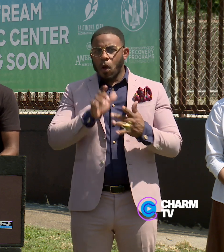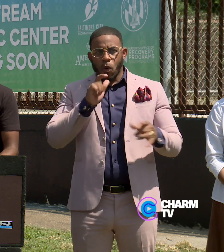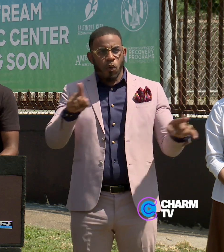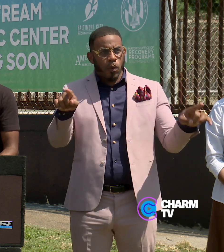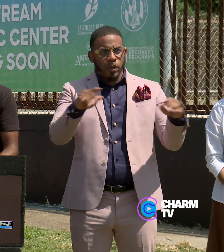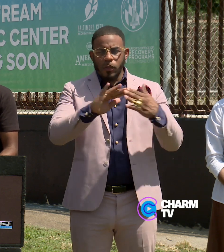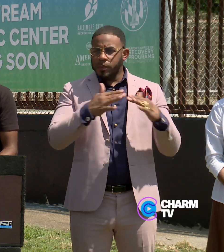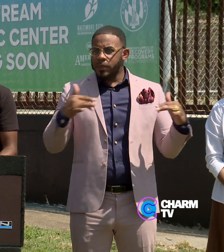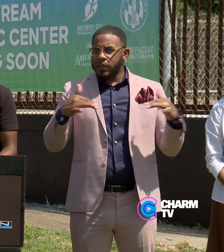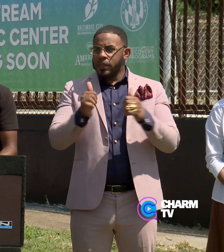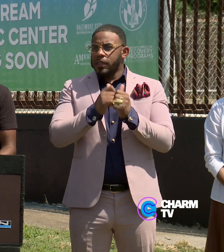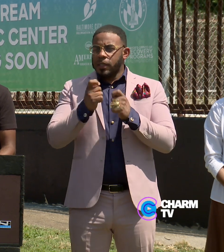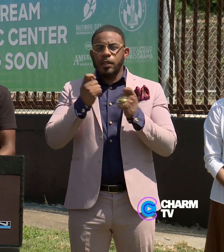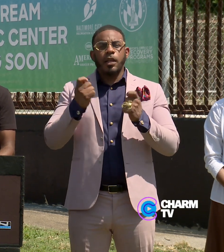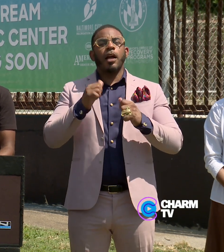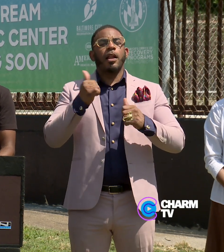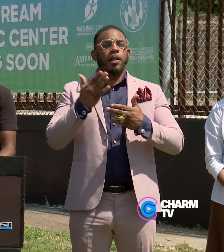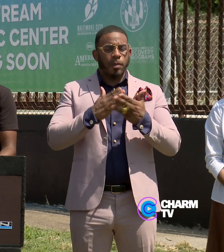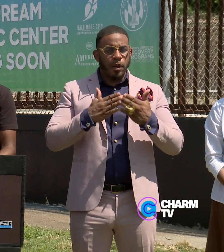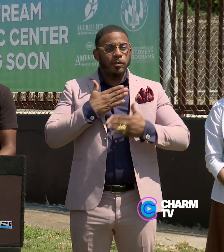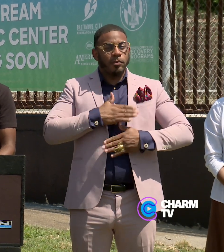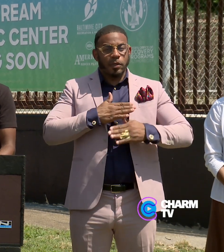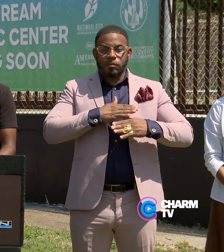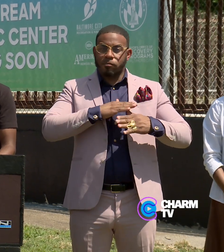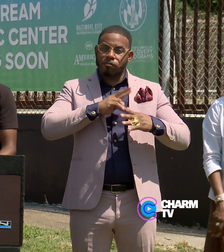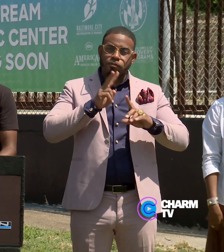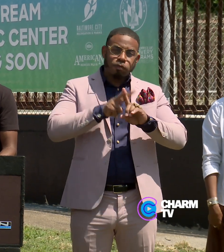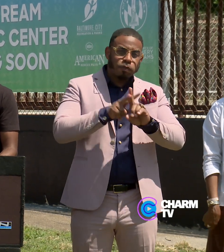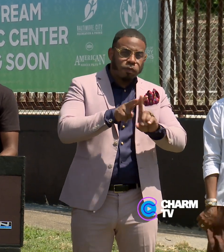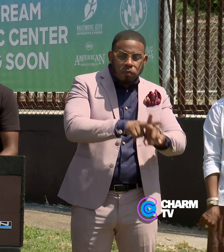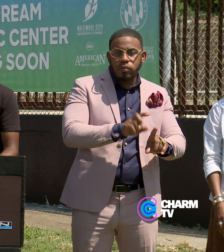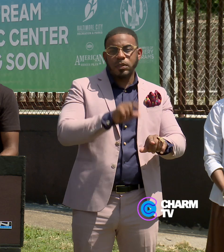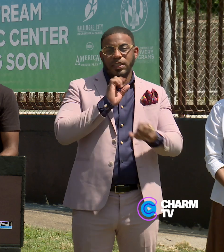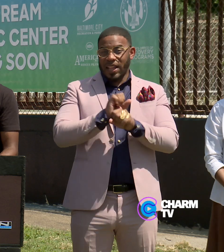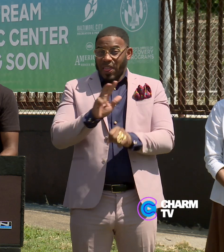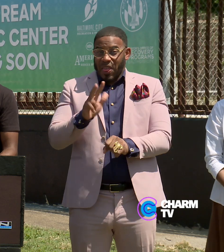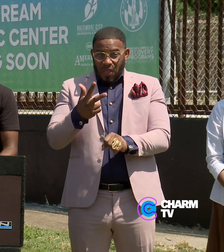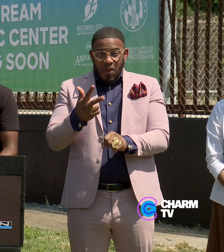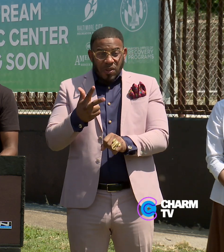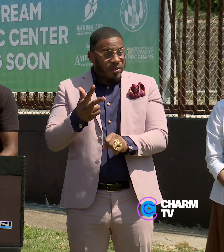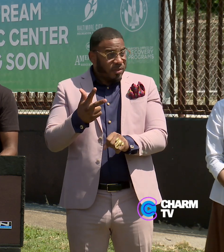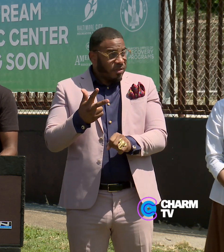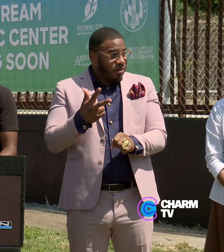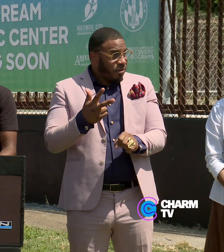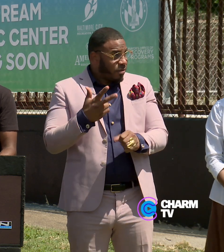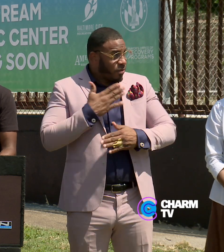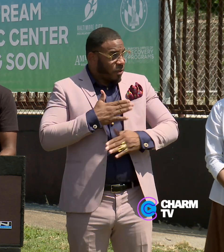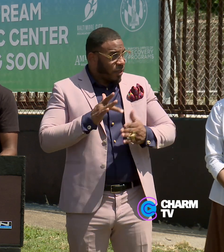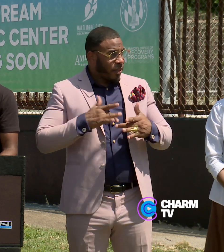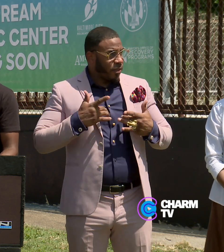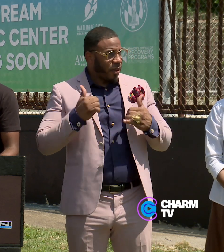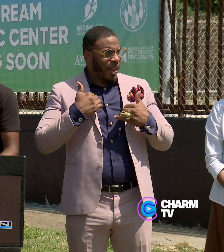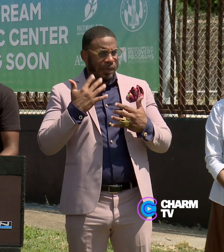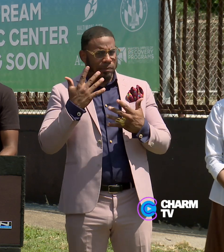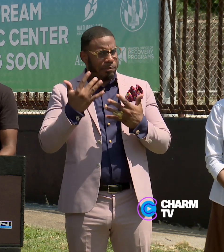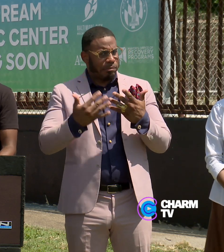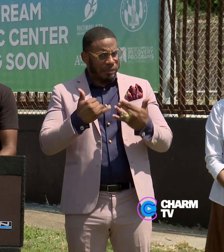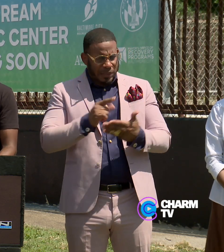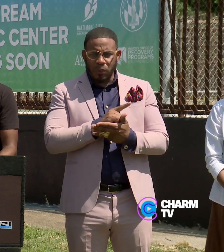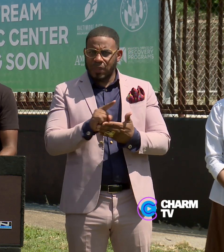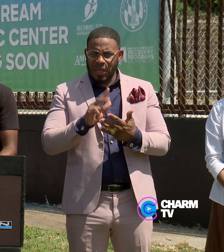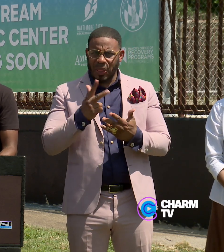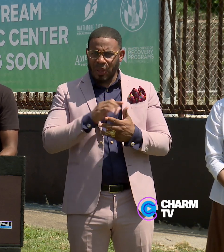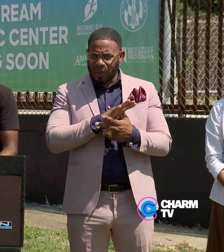come out here today to celebrate another part of Rec Rollout. This is actually the third Rec and Parks event like this that we've had this